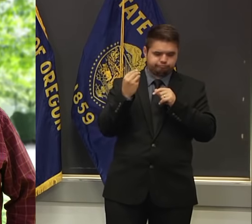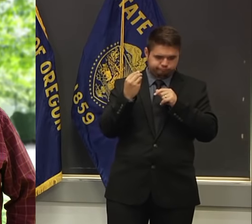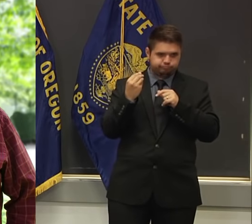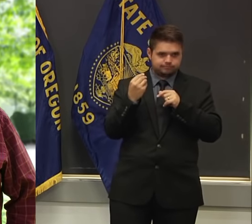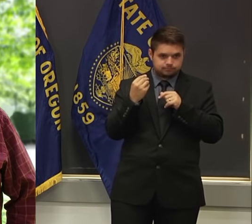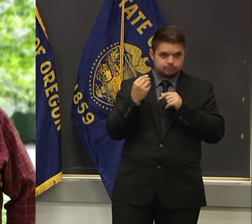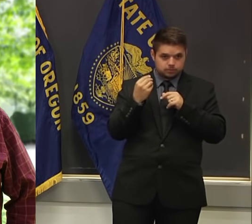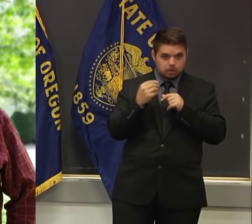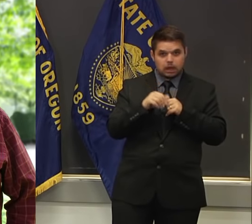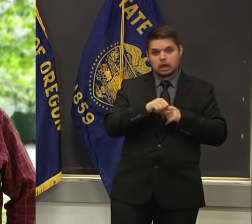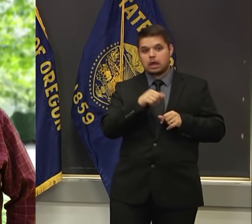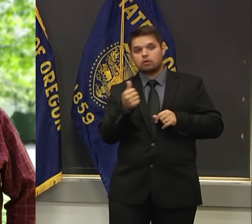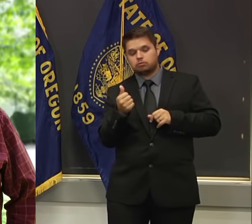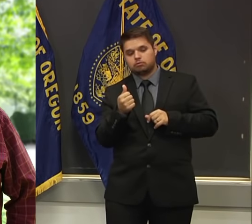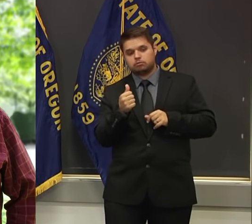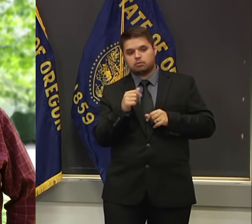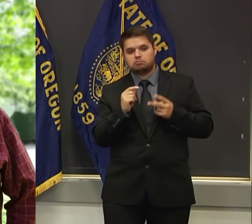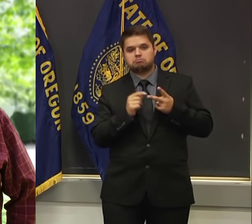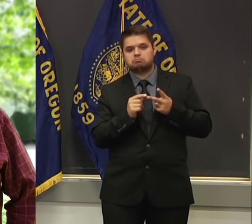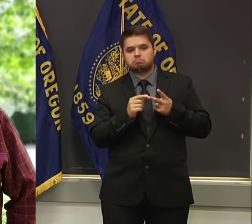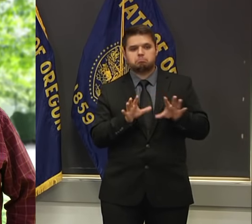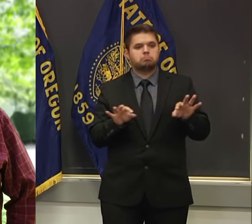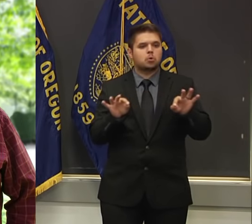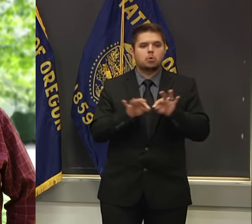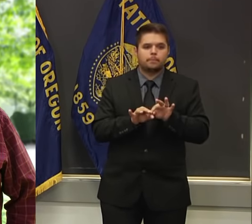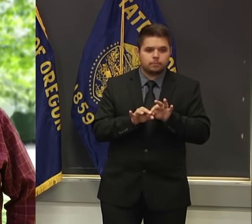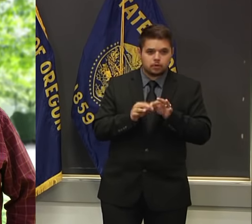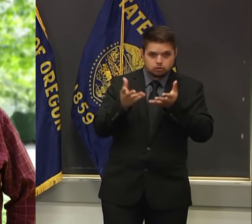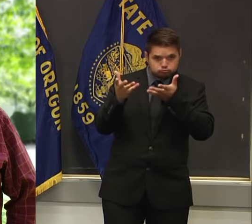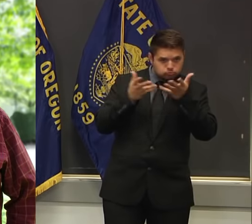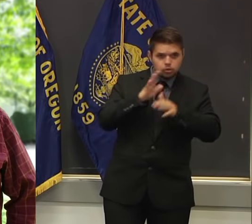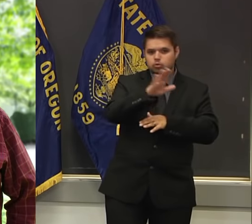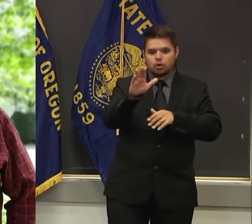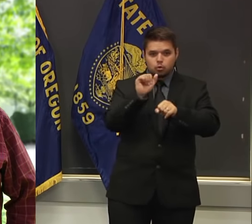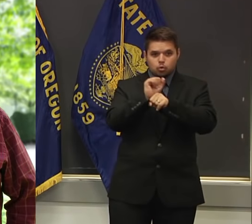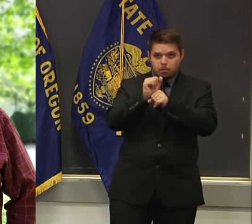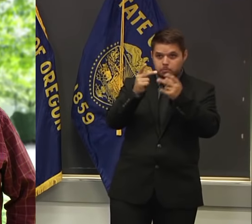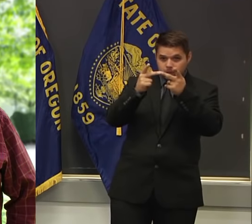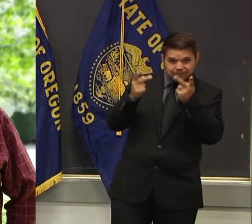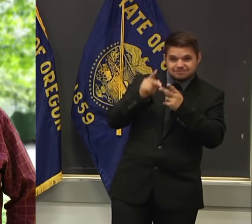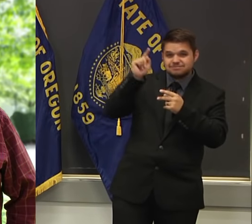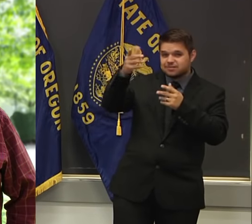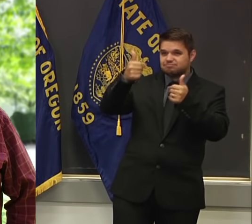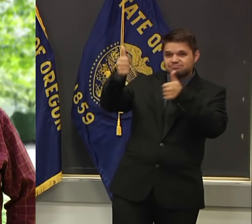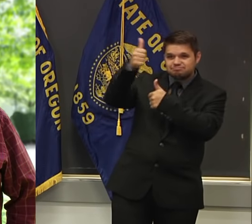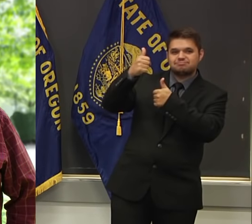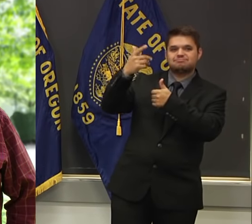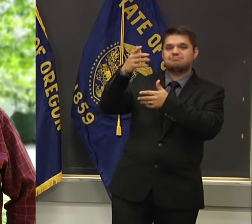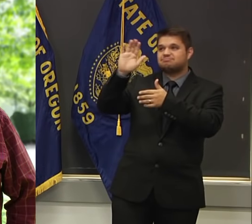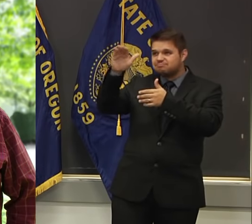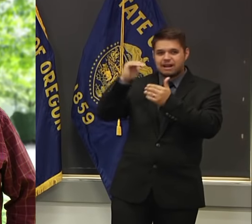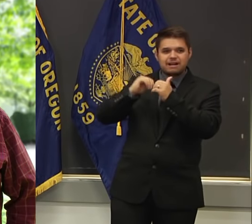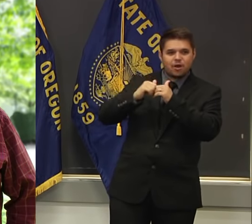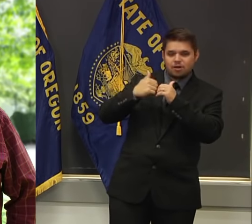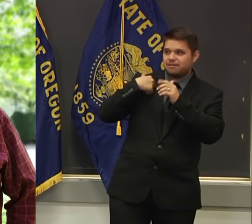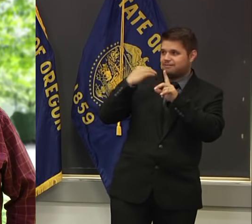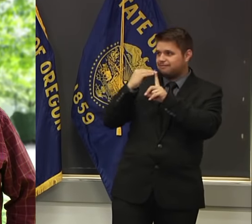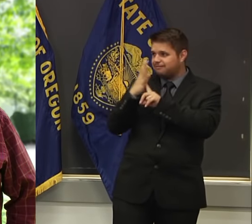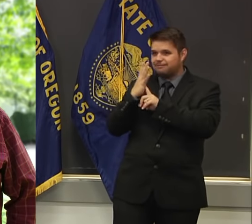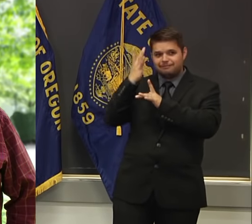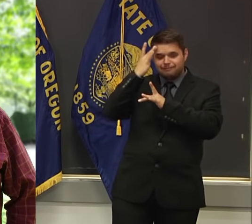to consider are working with the employer to provide relief from the smoke, to alternate shifts.